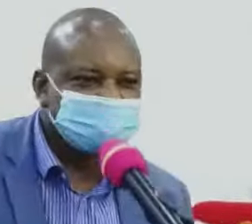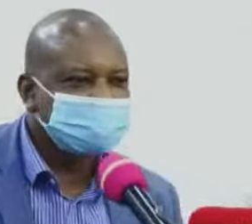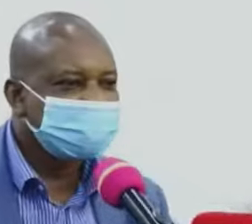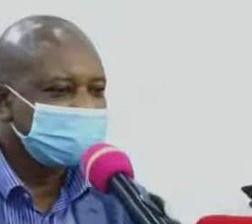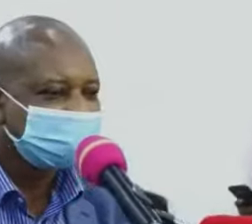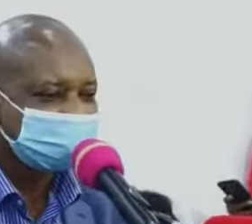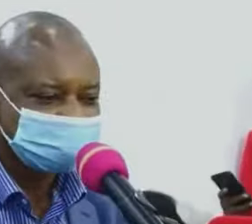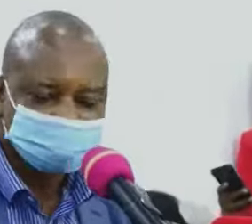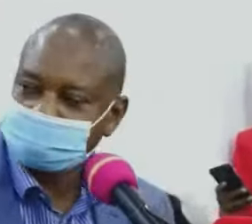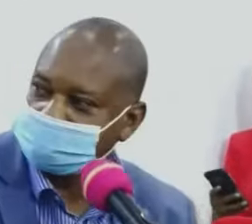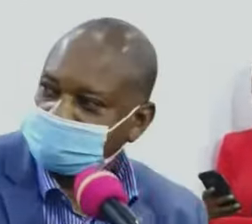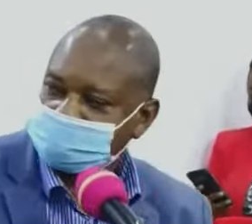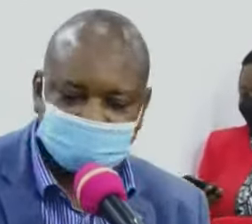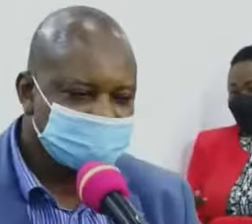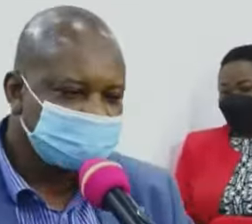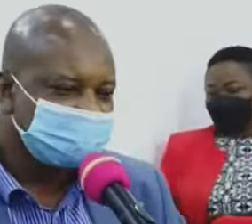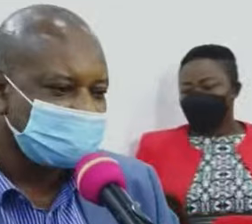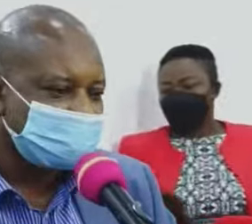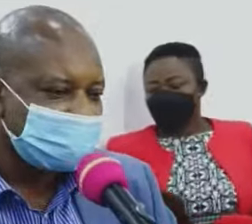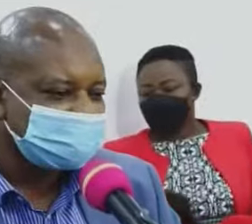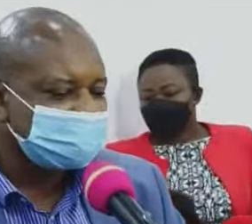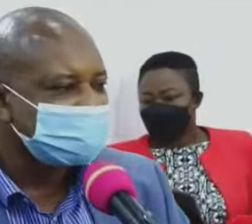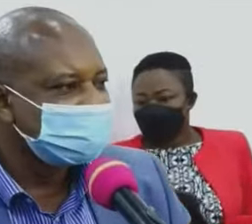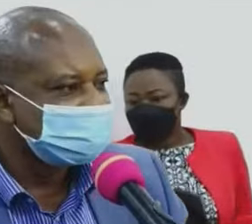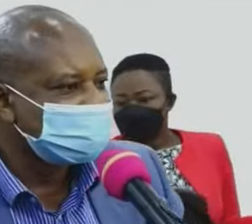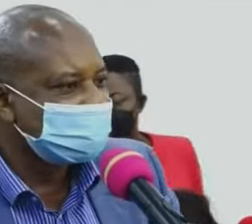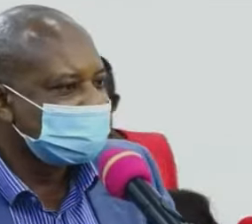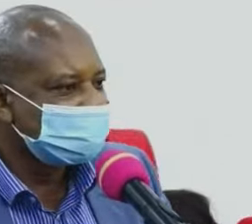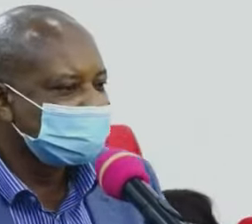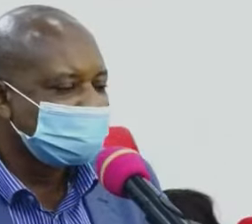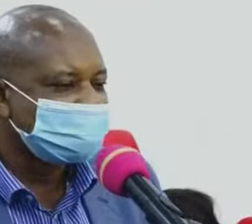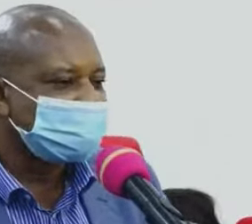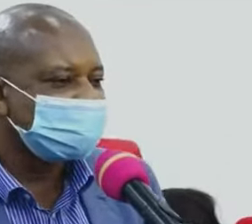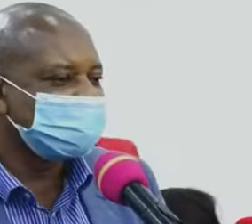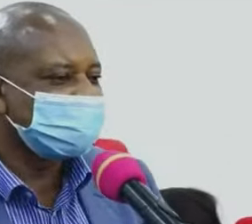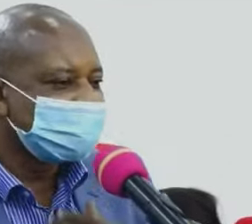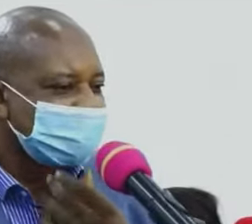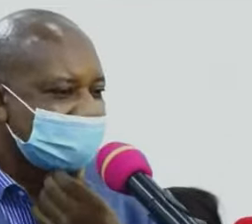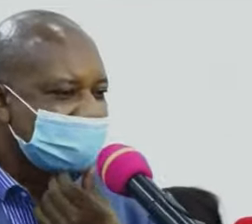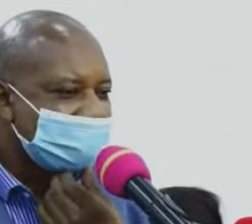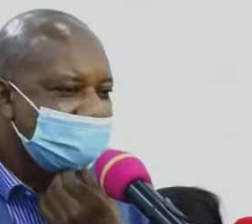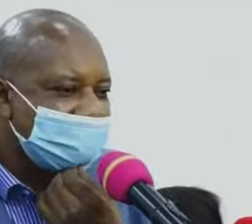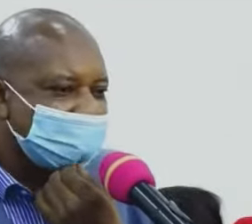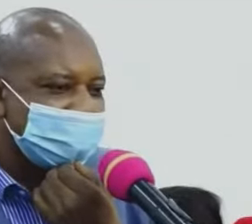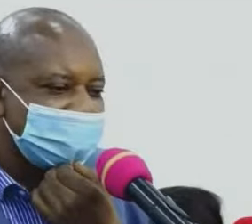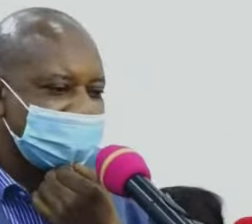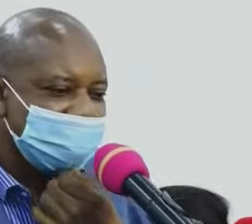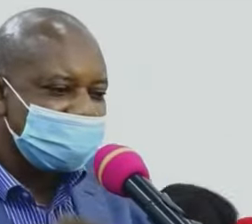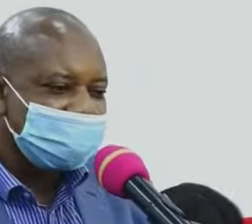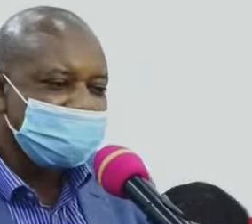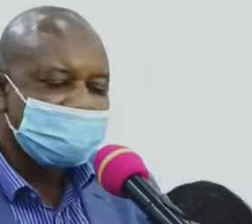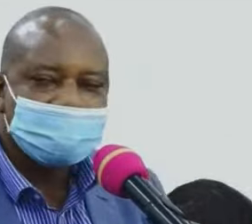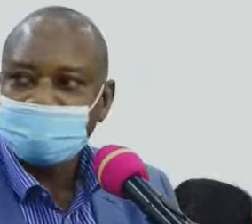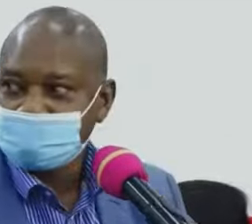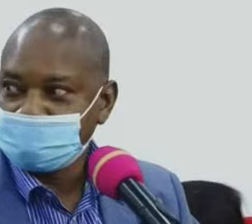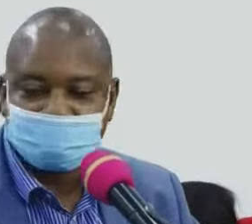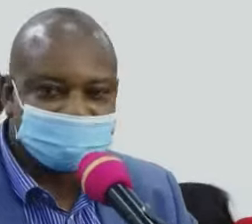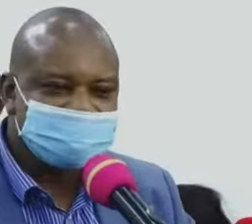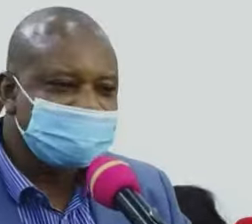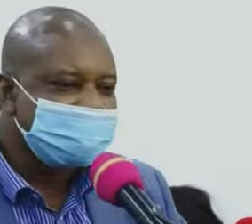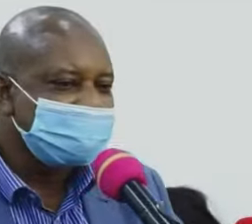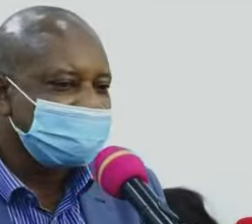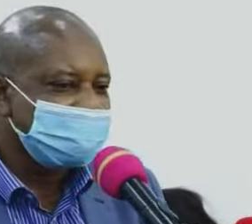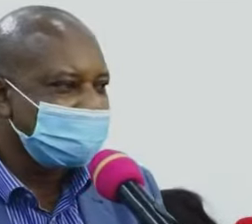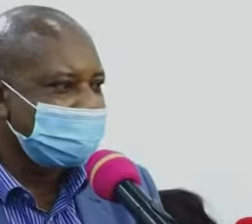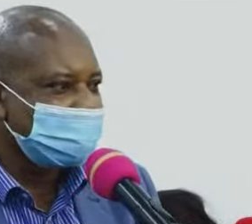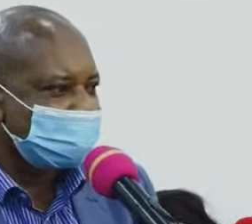Thank you once again for asking this important question. With the IUU, that